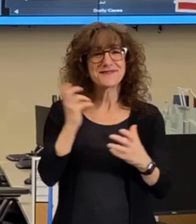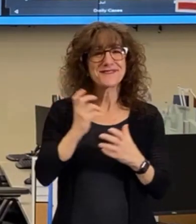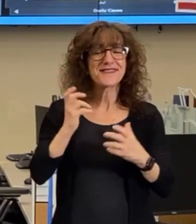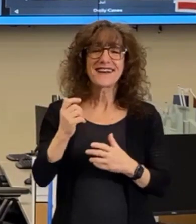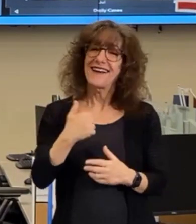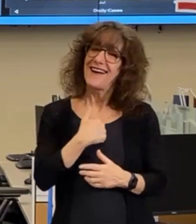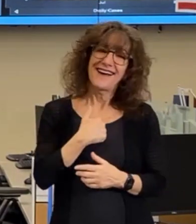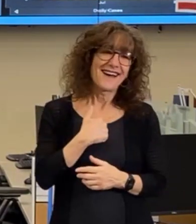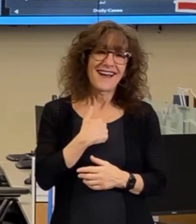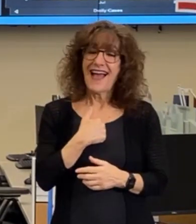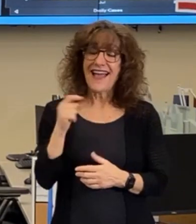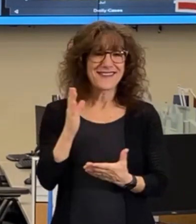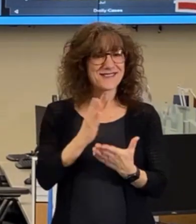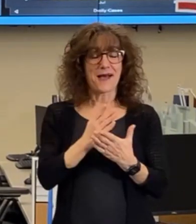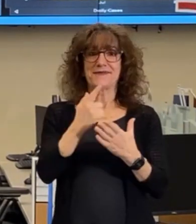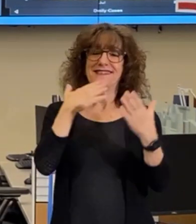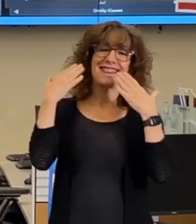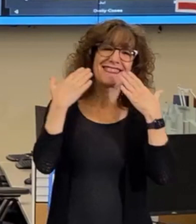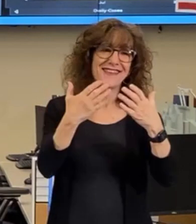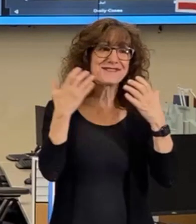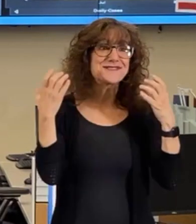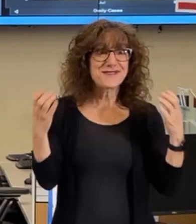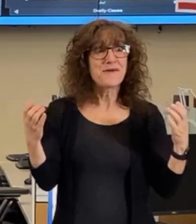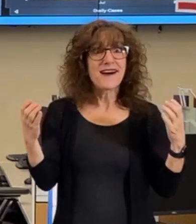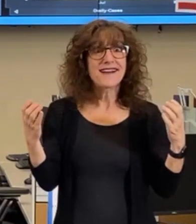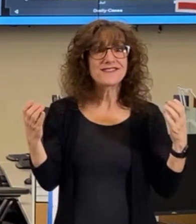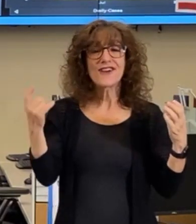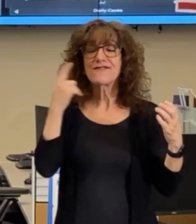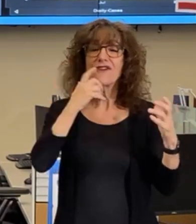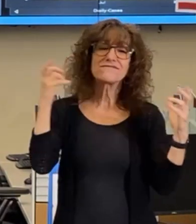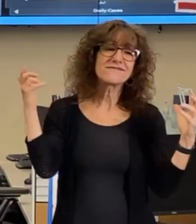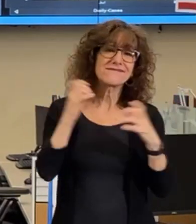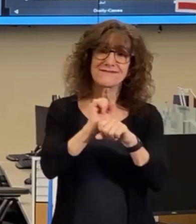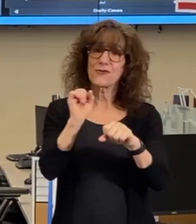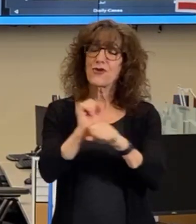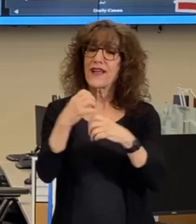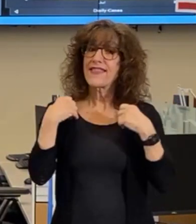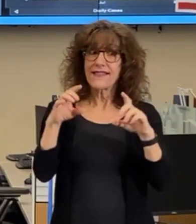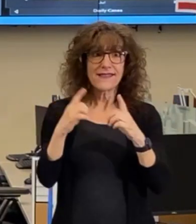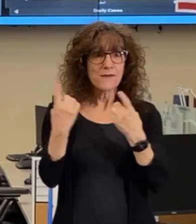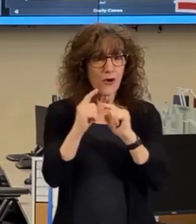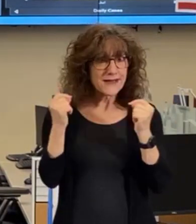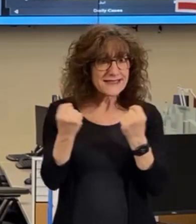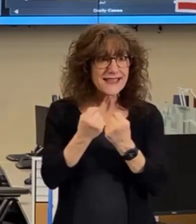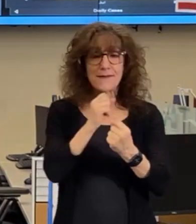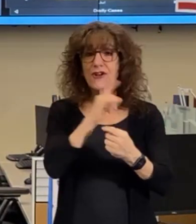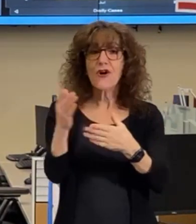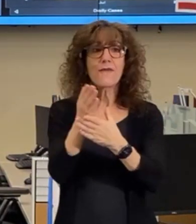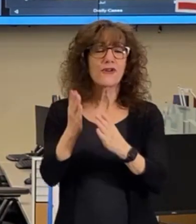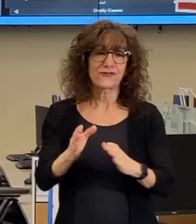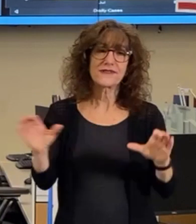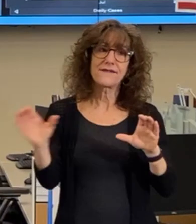would be remiss if I didn't stop right here and say thank you so much for the tremendous work that our health department teams and all of our partners have